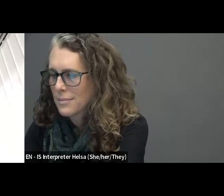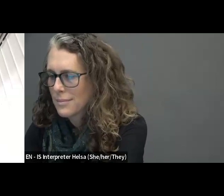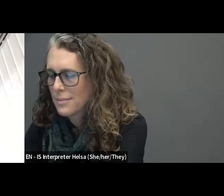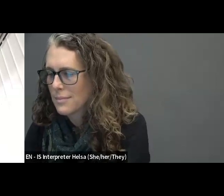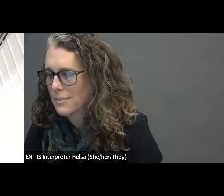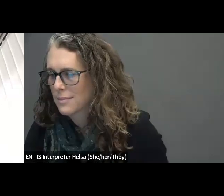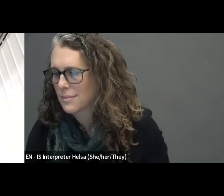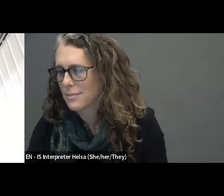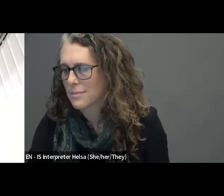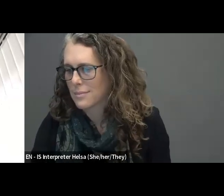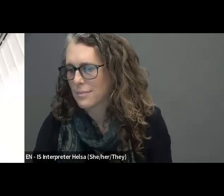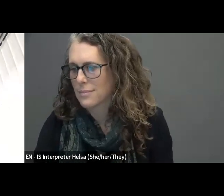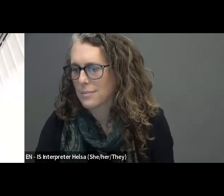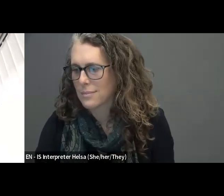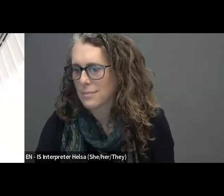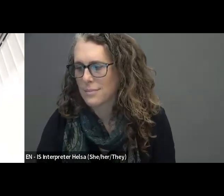So we analyzed this